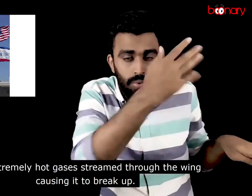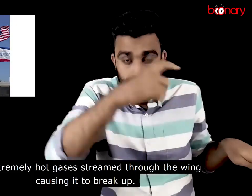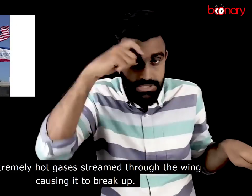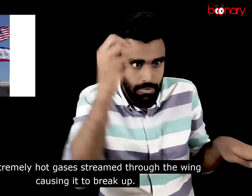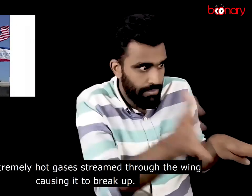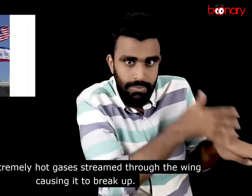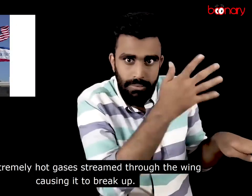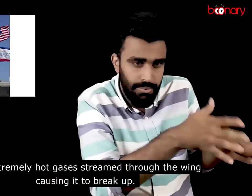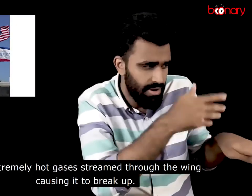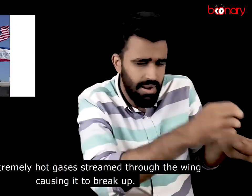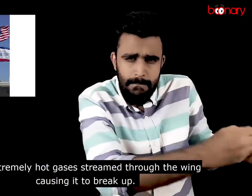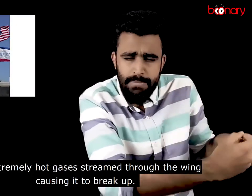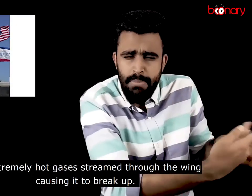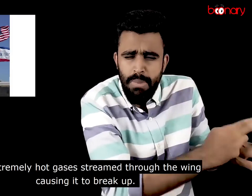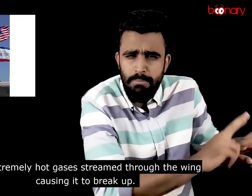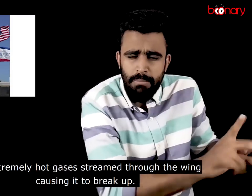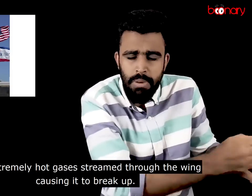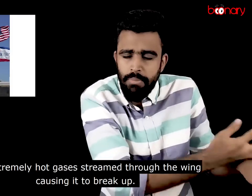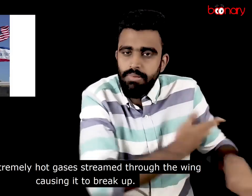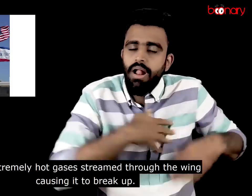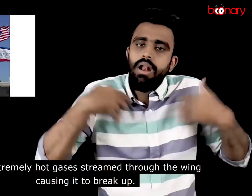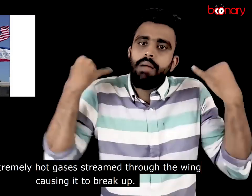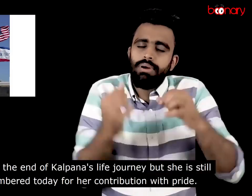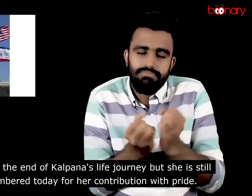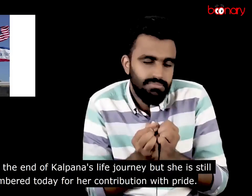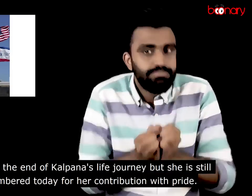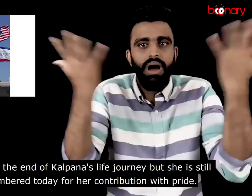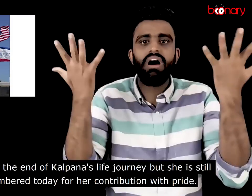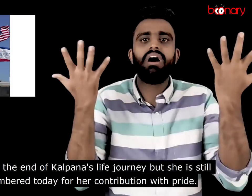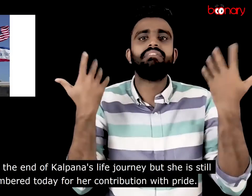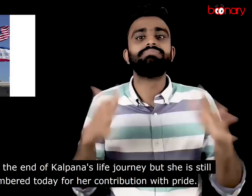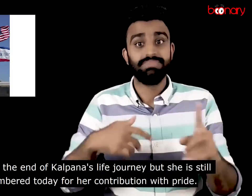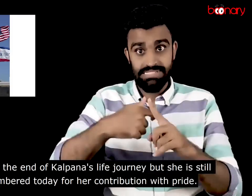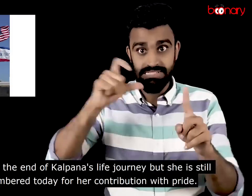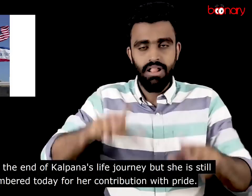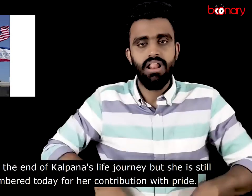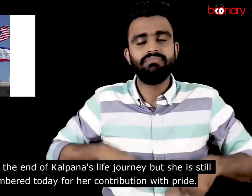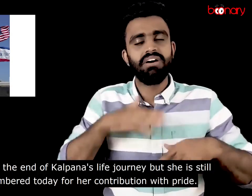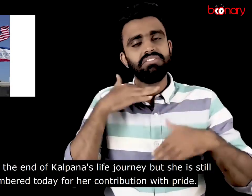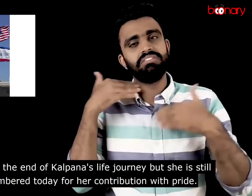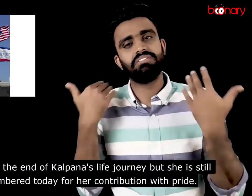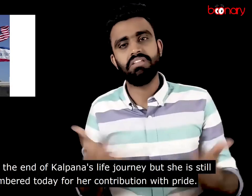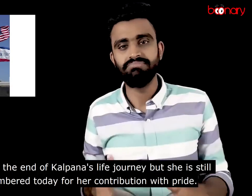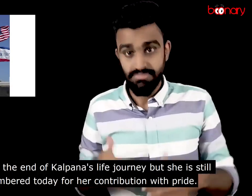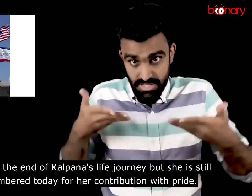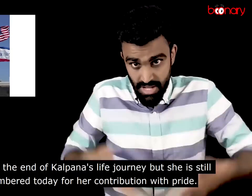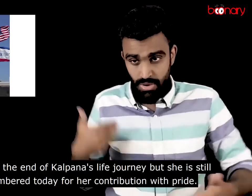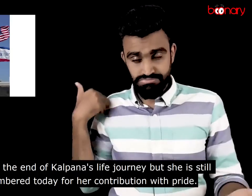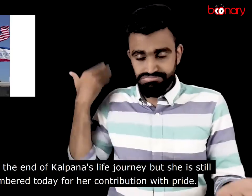causing it to break up. That was the end of Kalpana's life journey. But